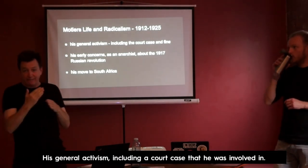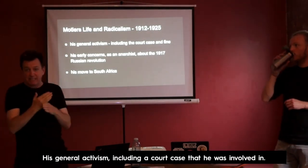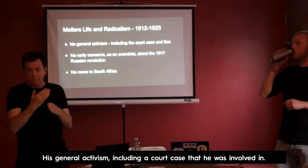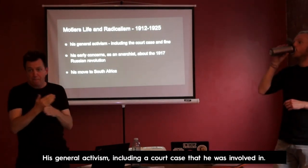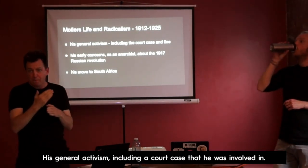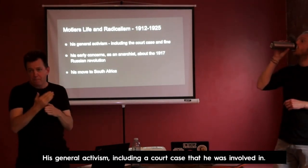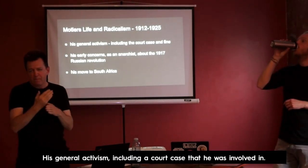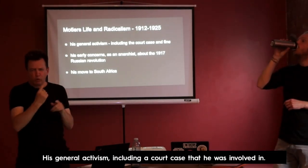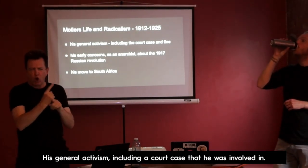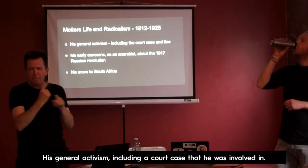So his general activism,